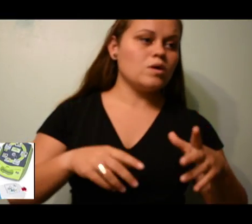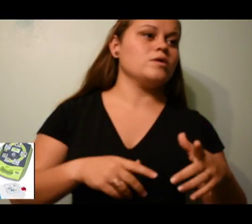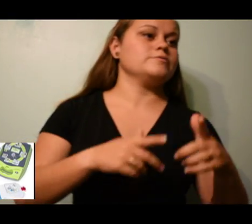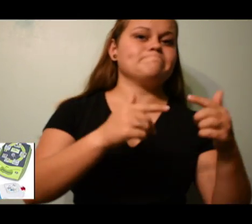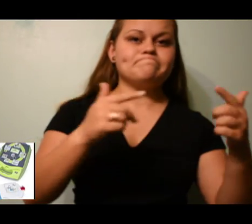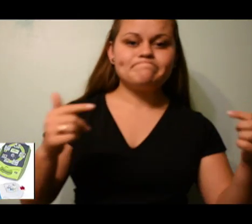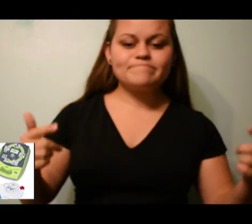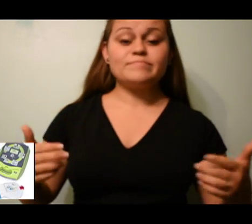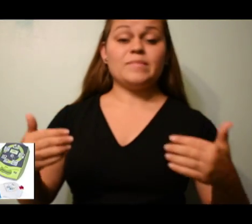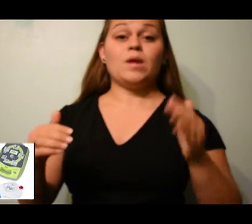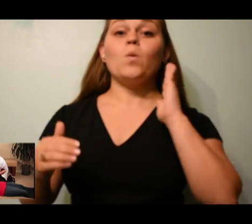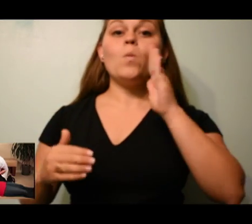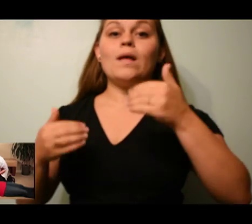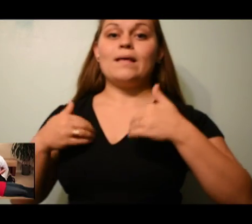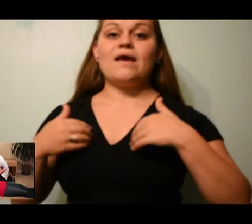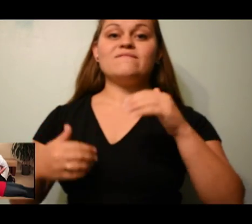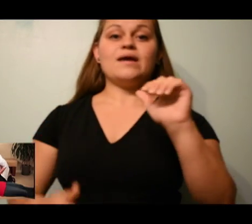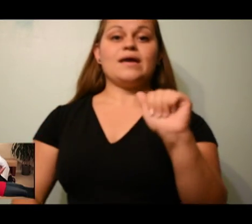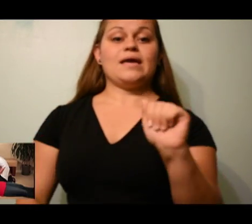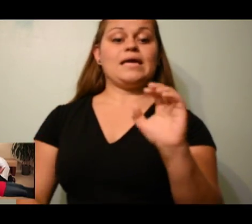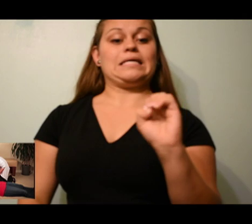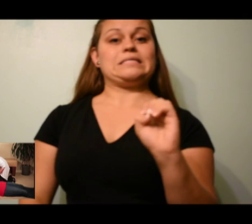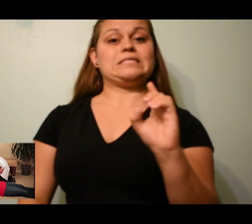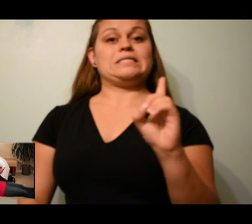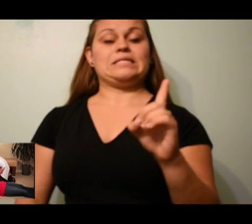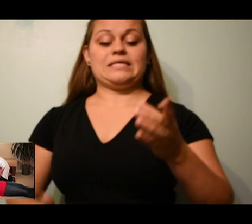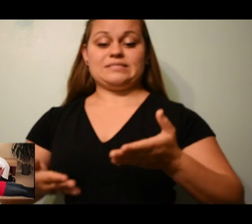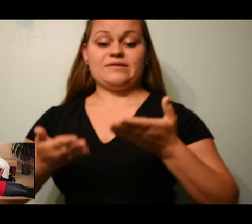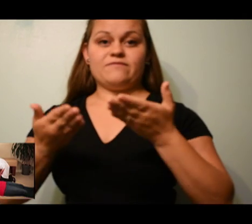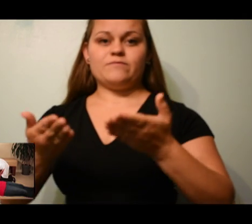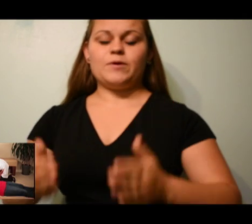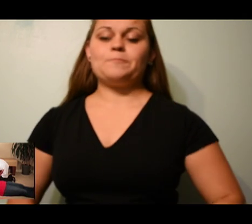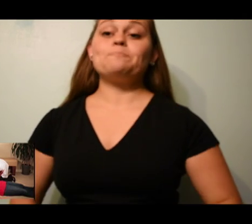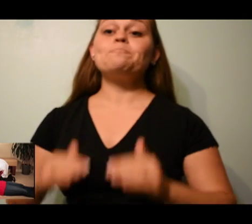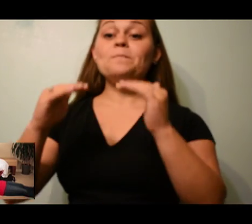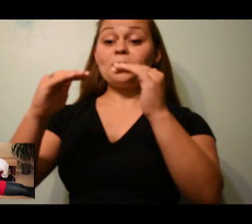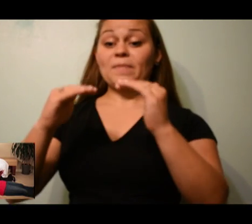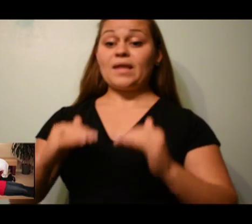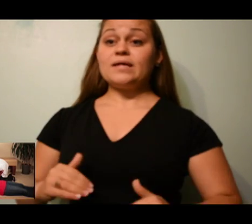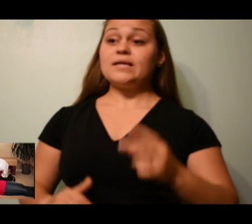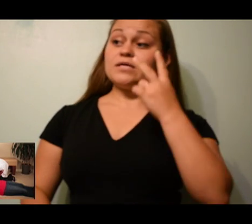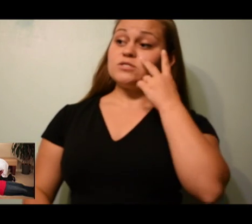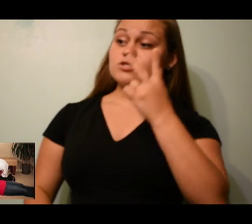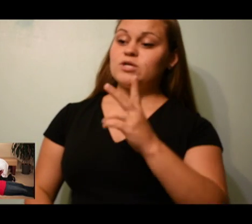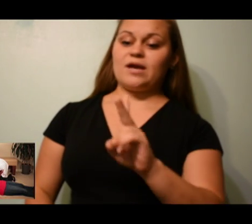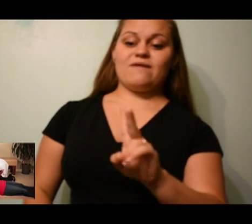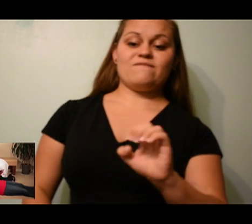available. Next, check the victim for breathing or only gasping.